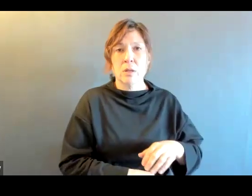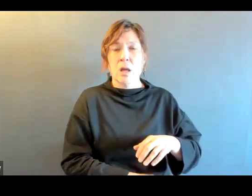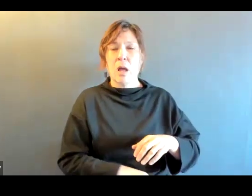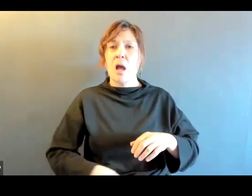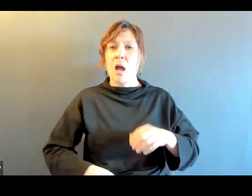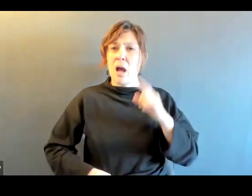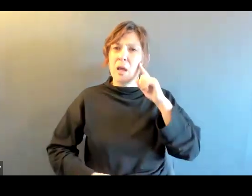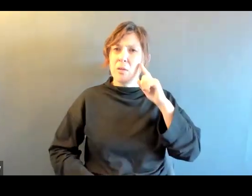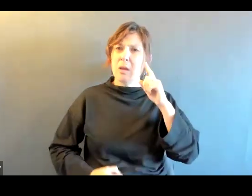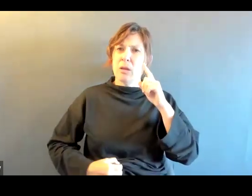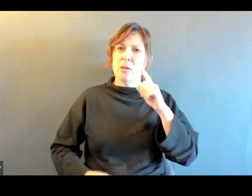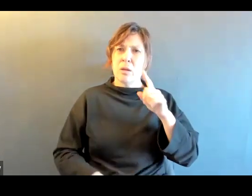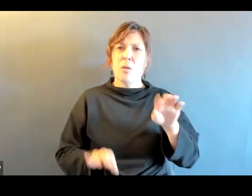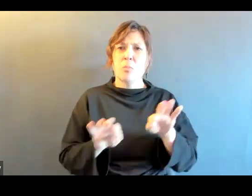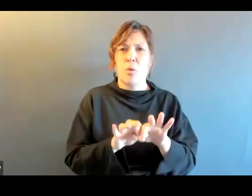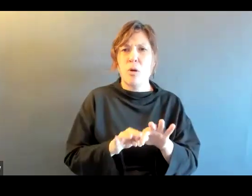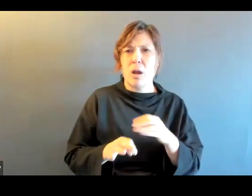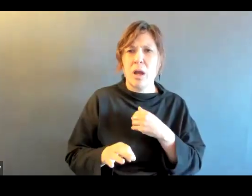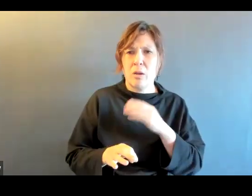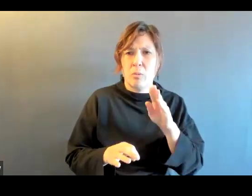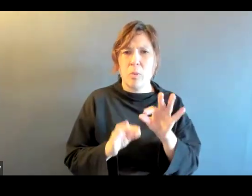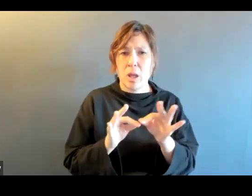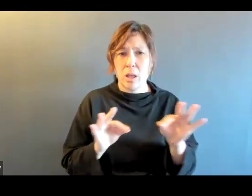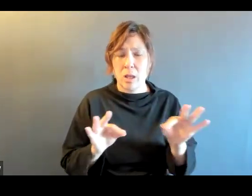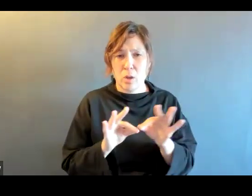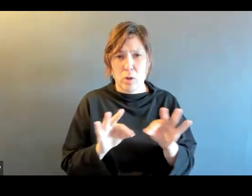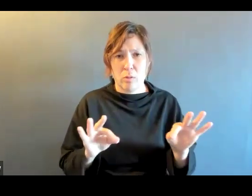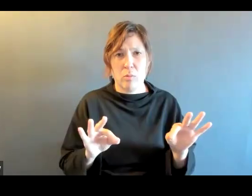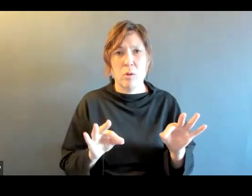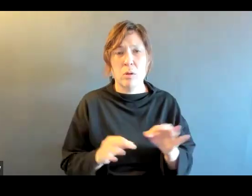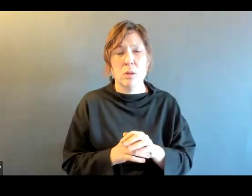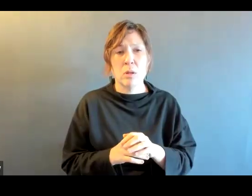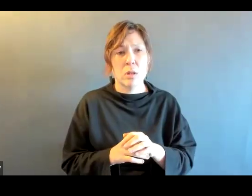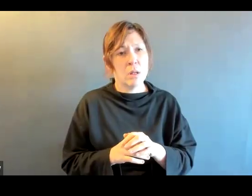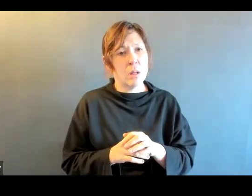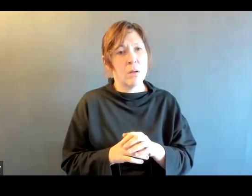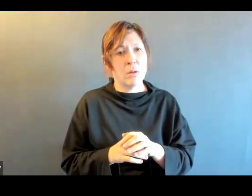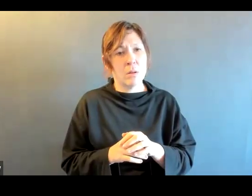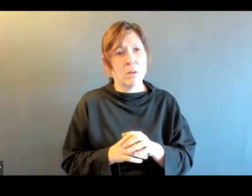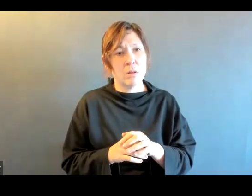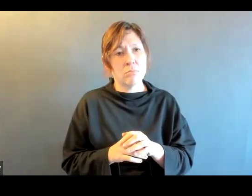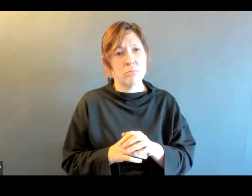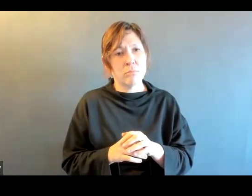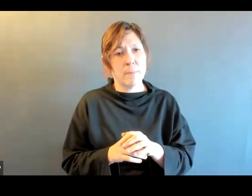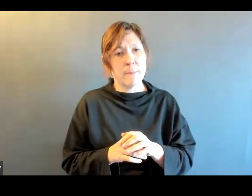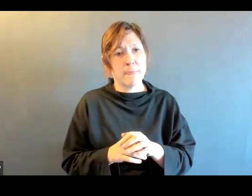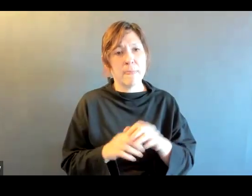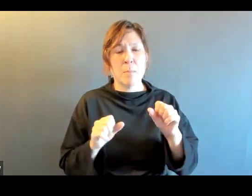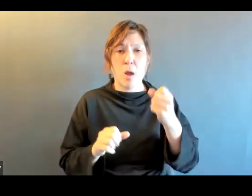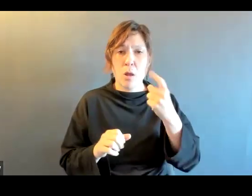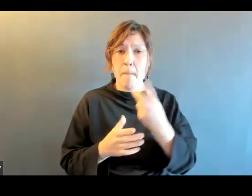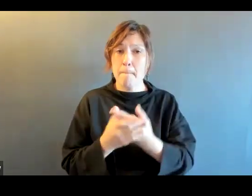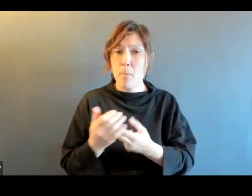me and other kids like me. Being able to understand and use both English and